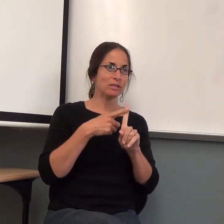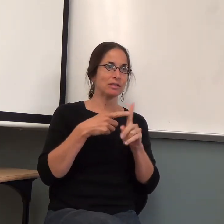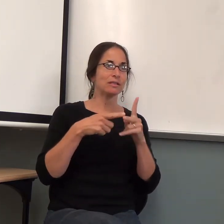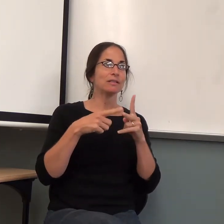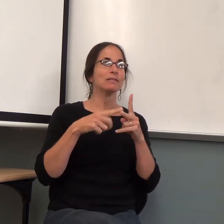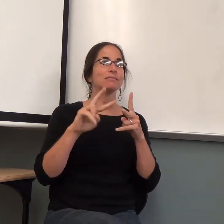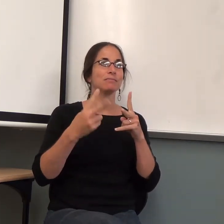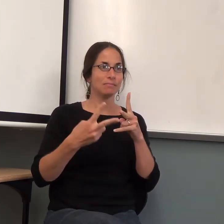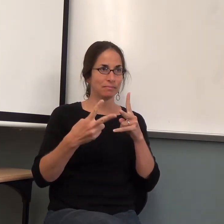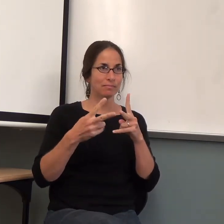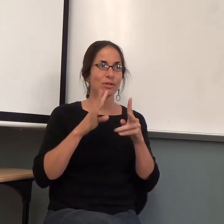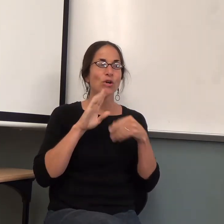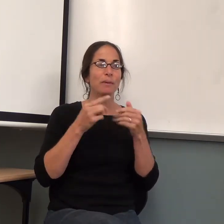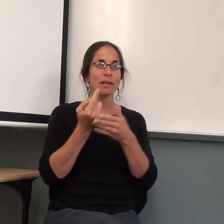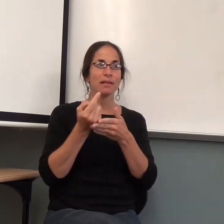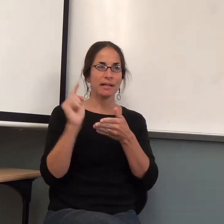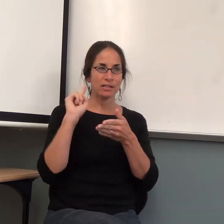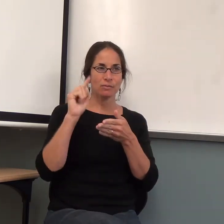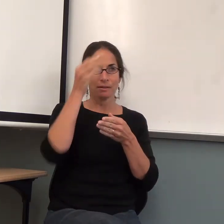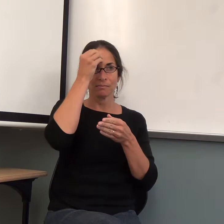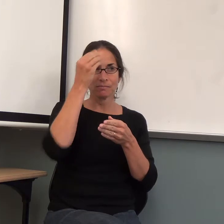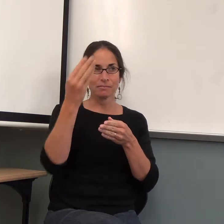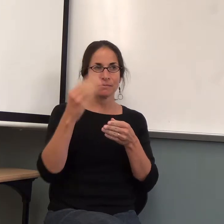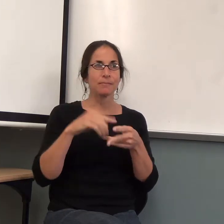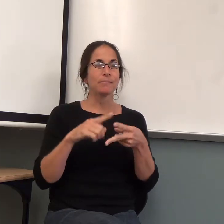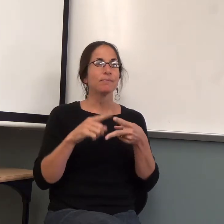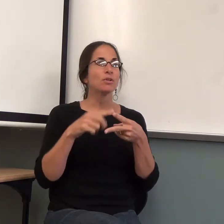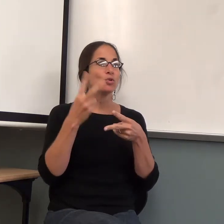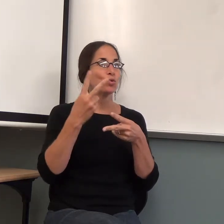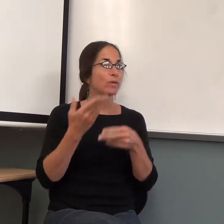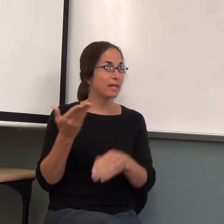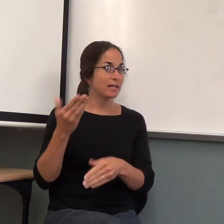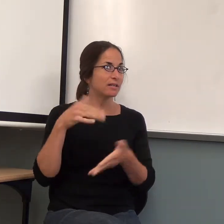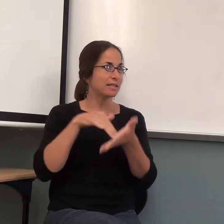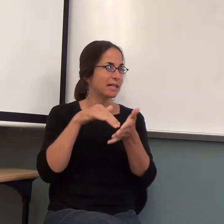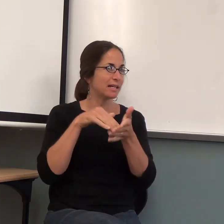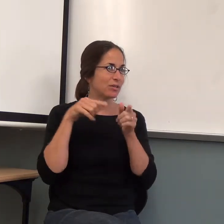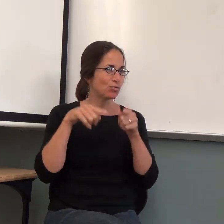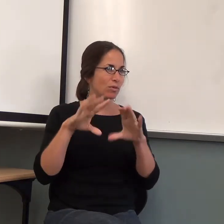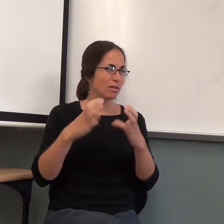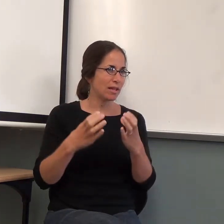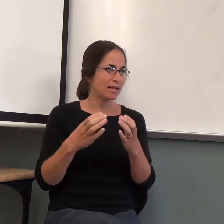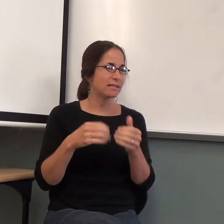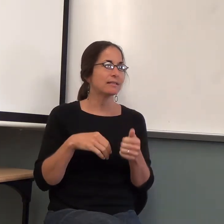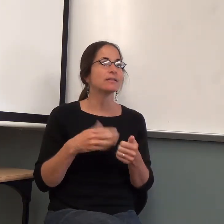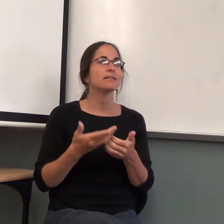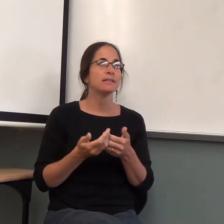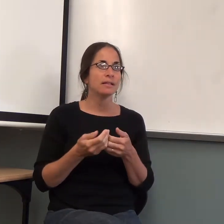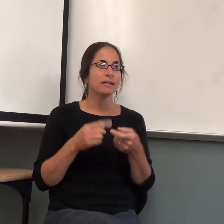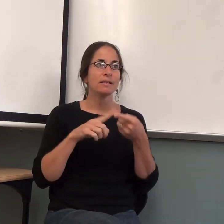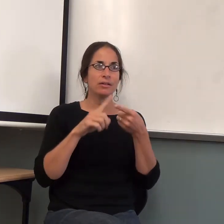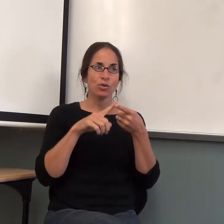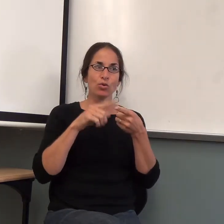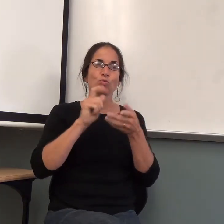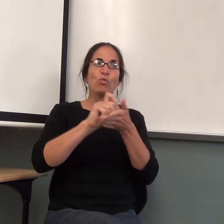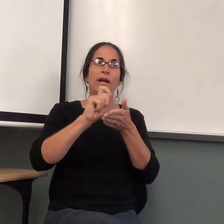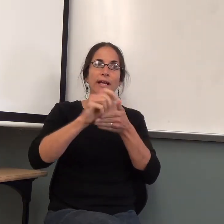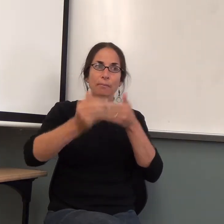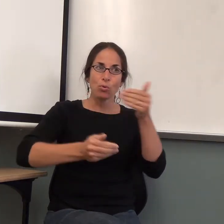week. So we have there's two different things that we're studying in class. Basically, what we study is the writing process and then the technique of